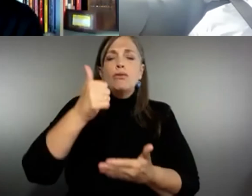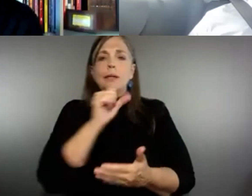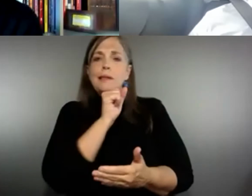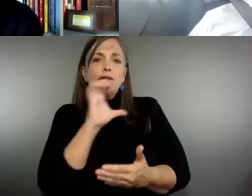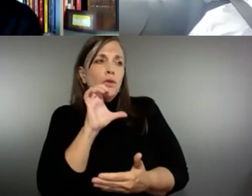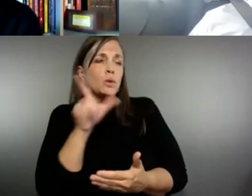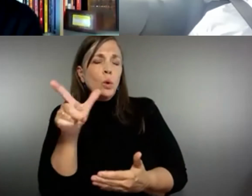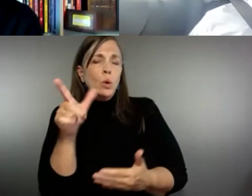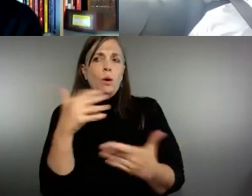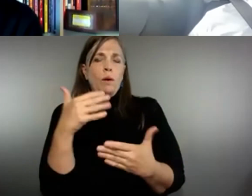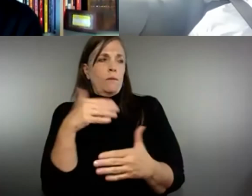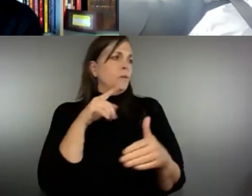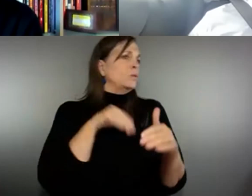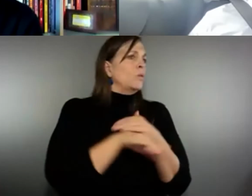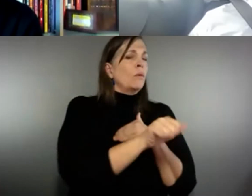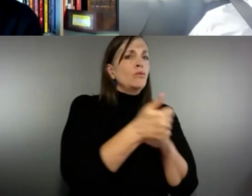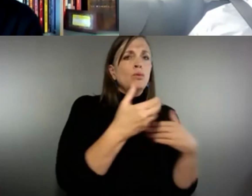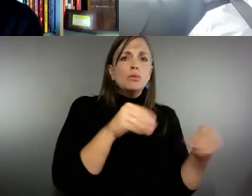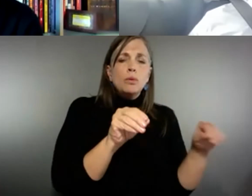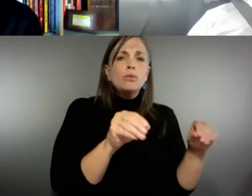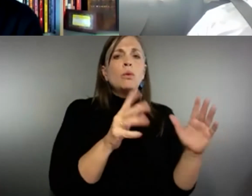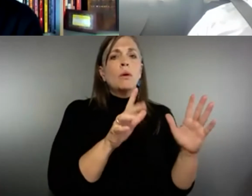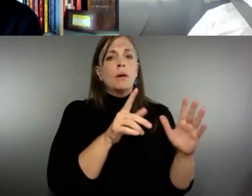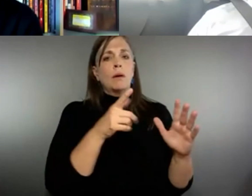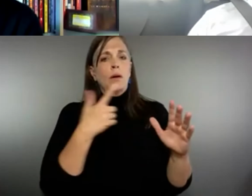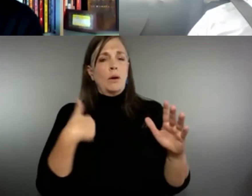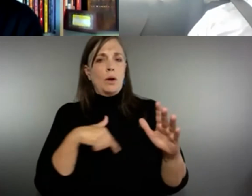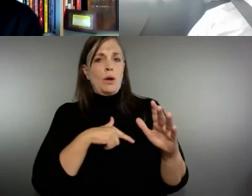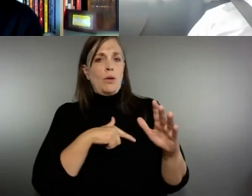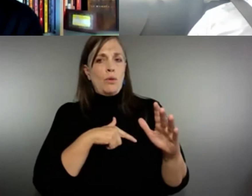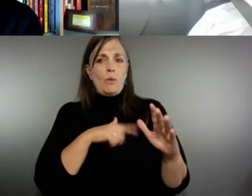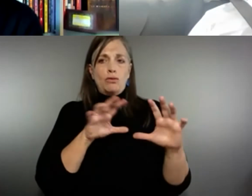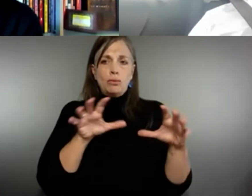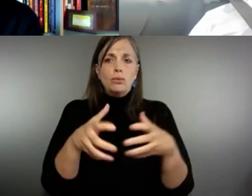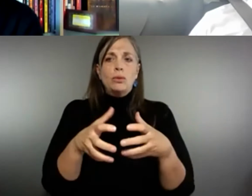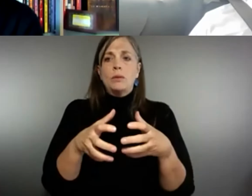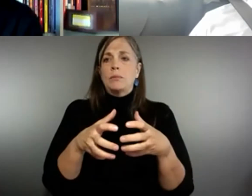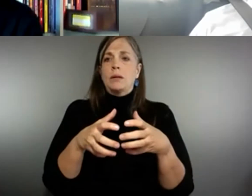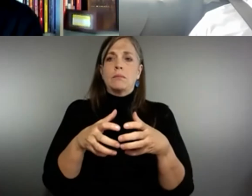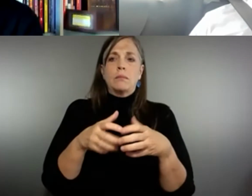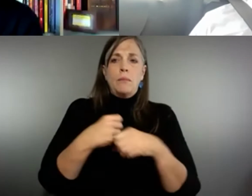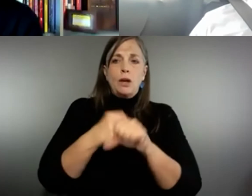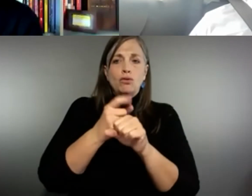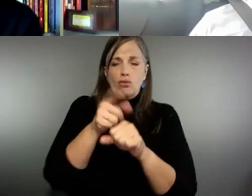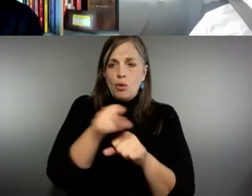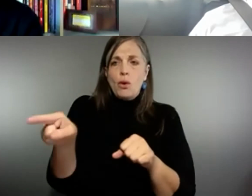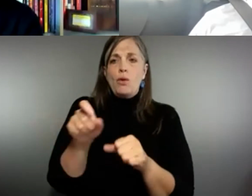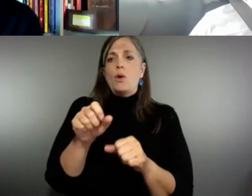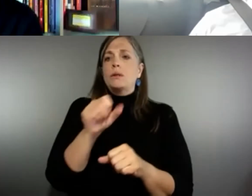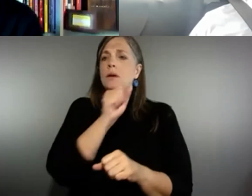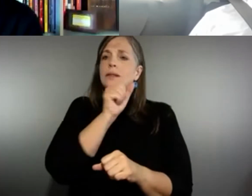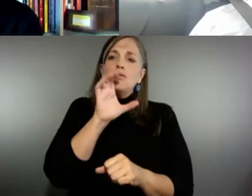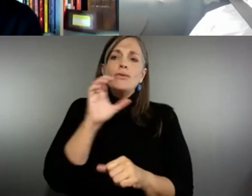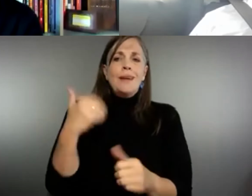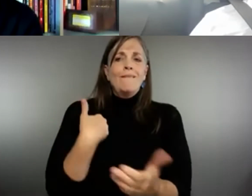are afraid to go go to uh the partnership we did in the night shift developments uh make sure our seniors got everything from access to